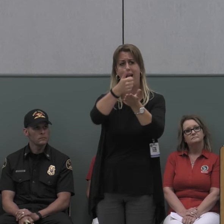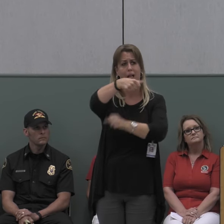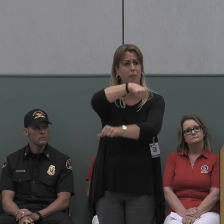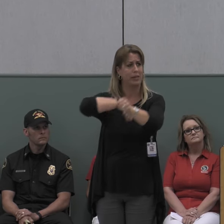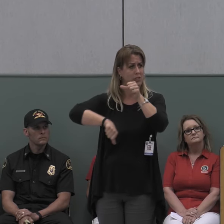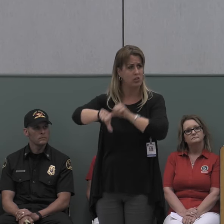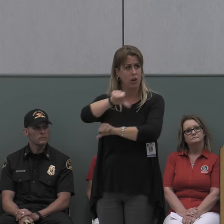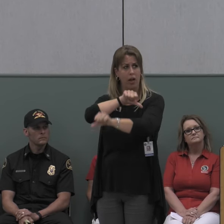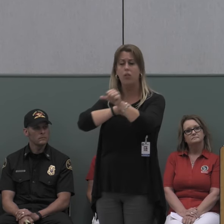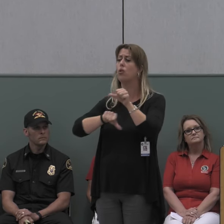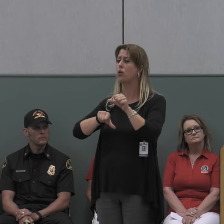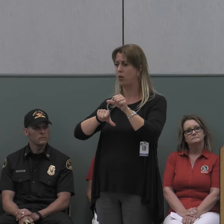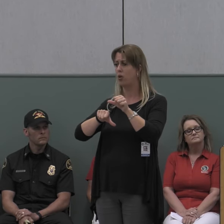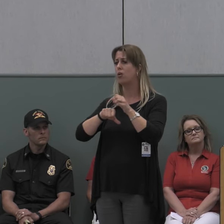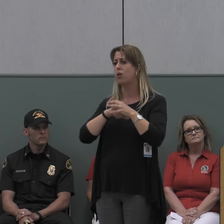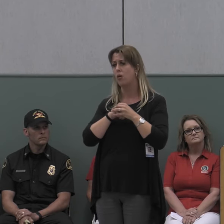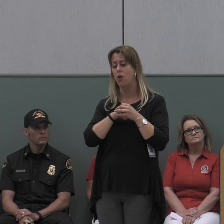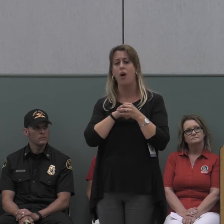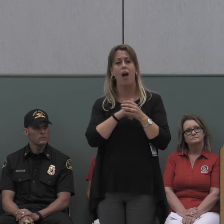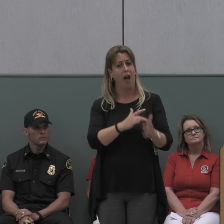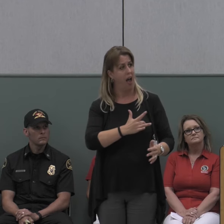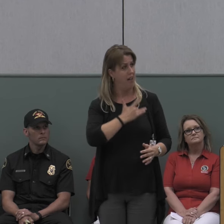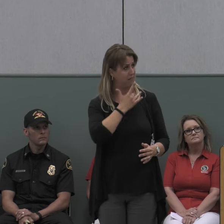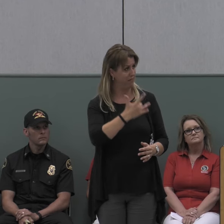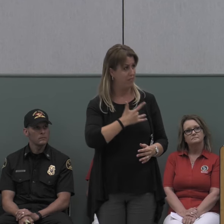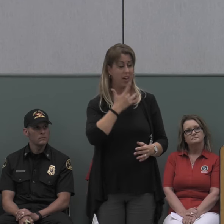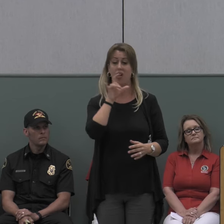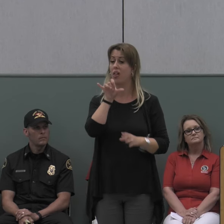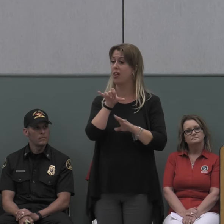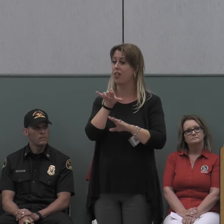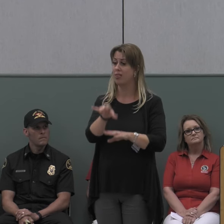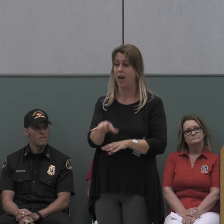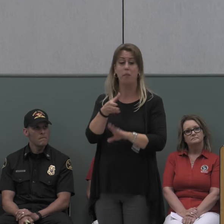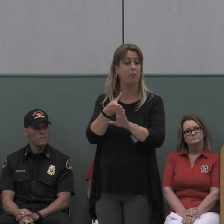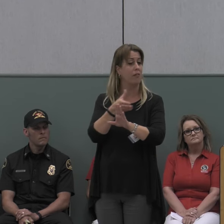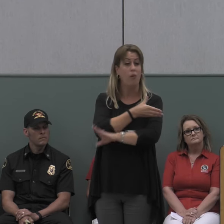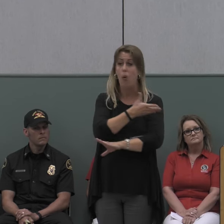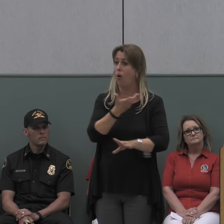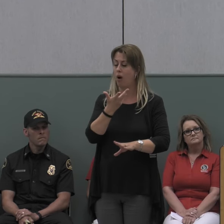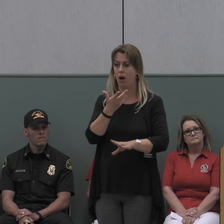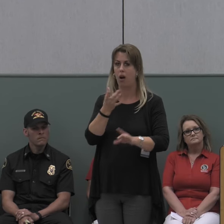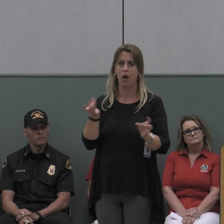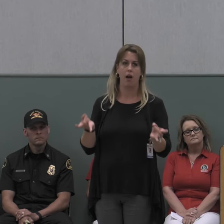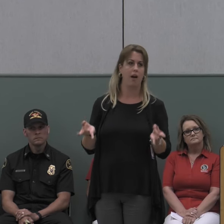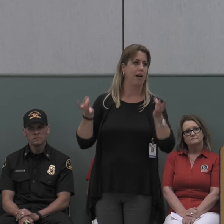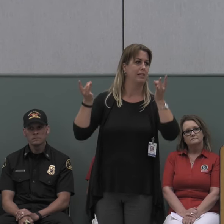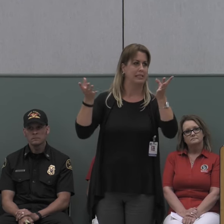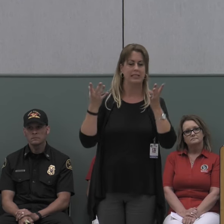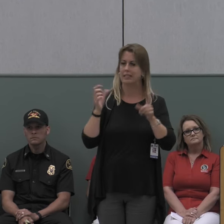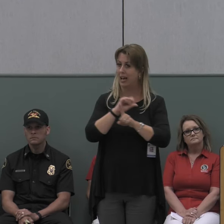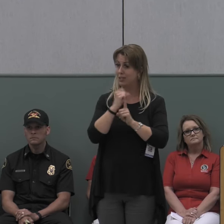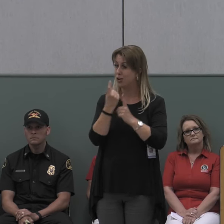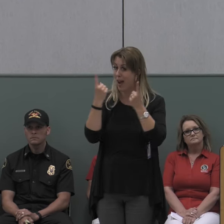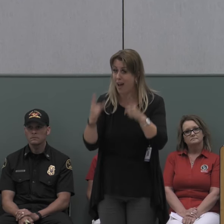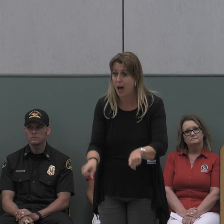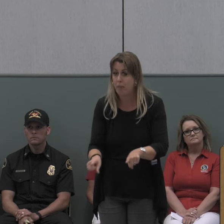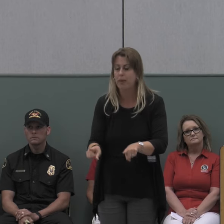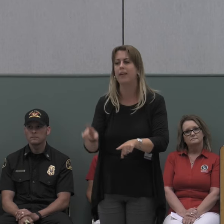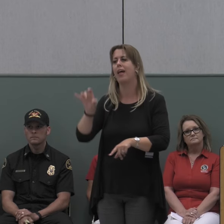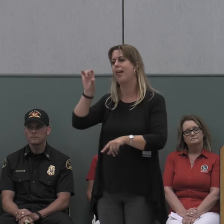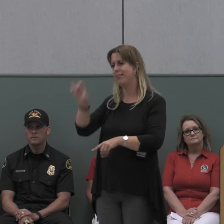I could feel that even when there isn't a disaster, before there was an earthquake, Trona is very much a